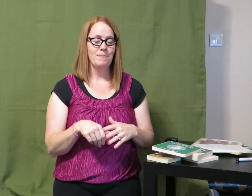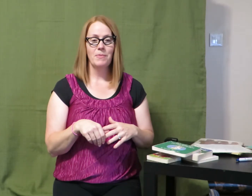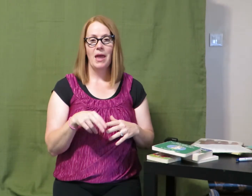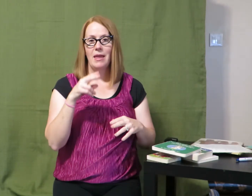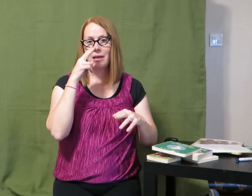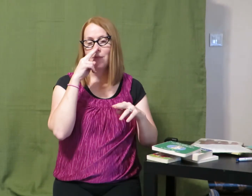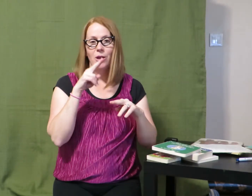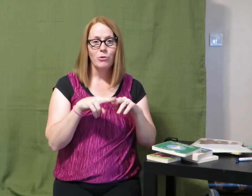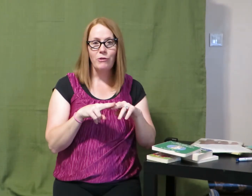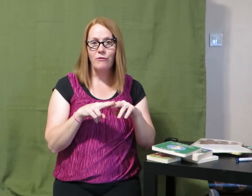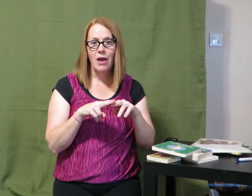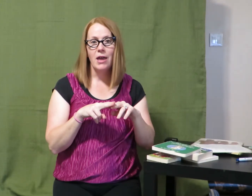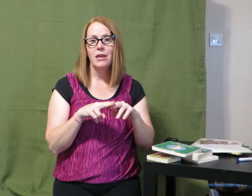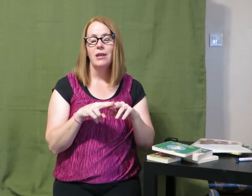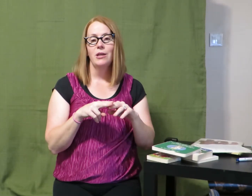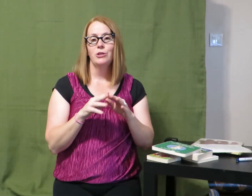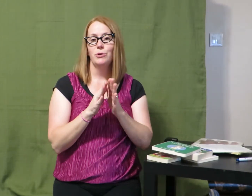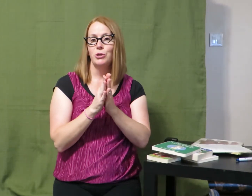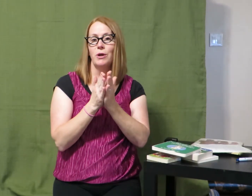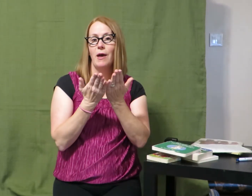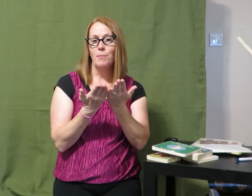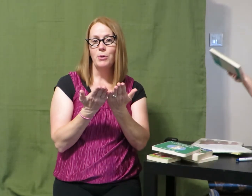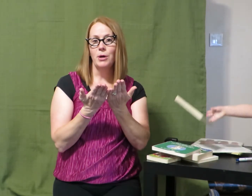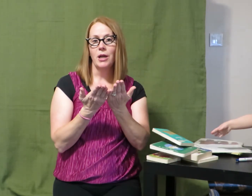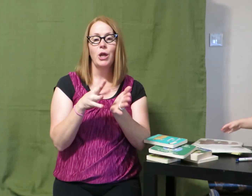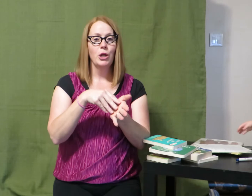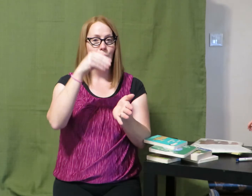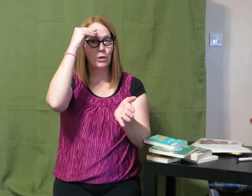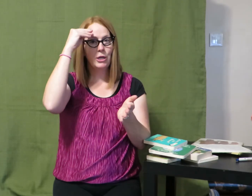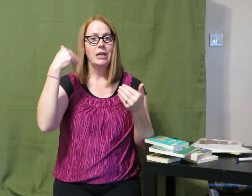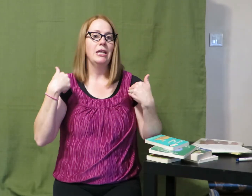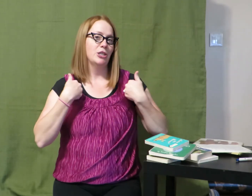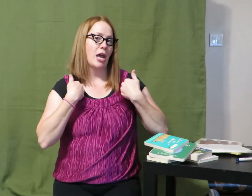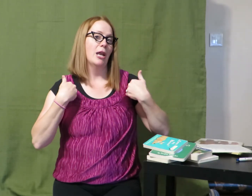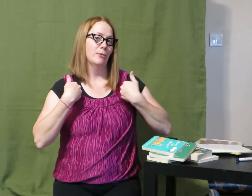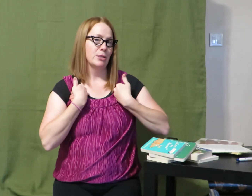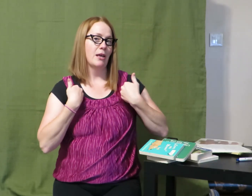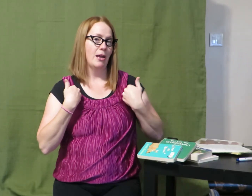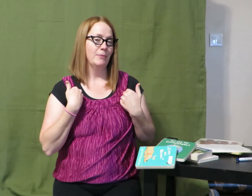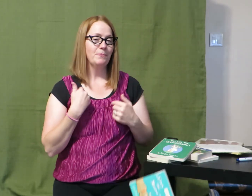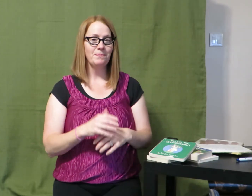And that can make it really fun to enjoy that book learning each animal sign.